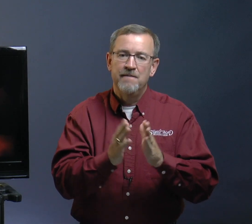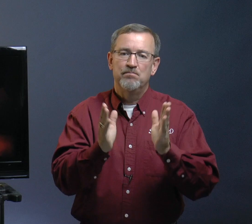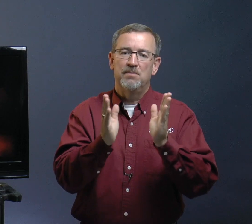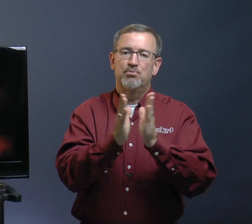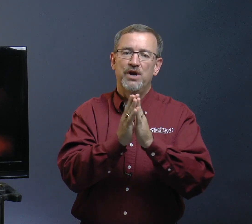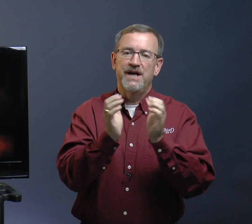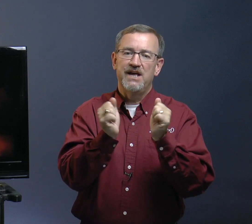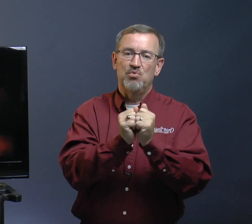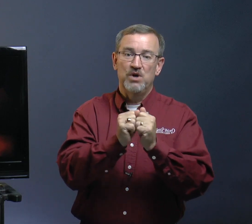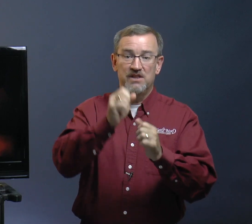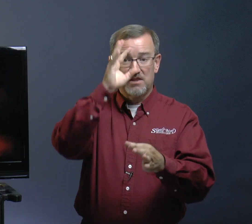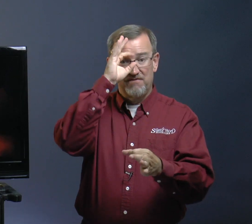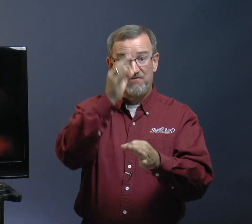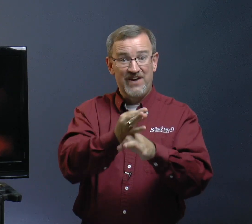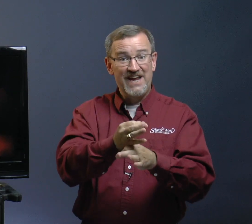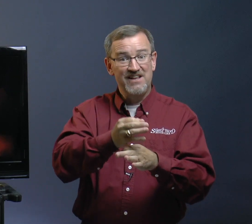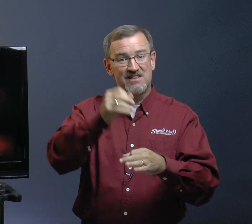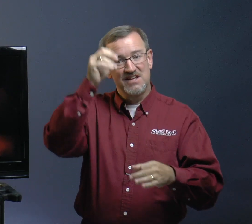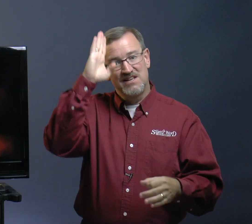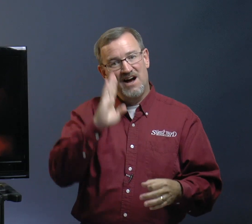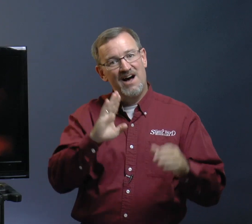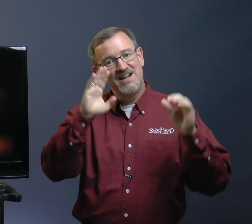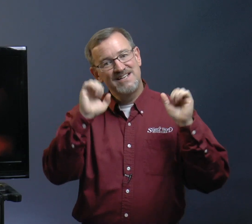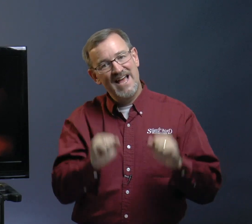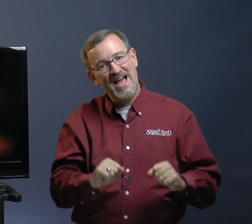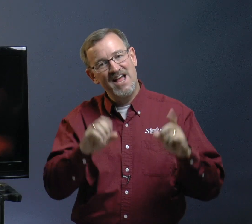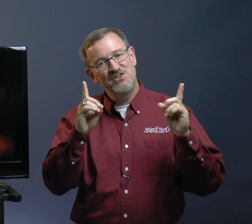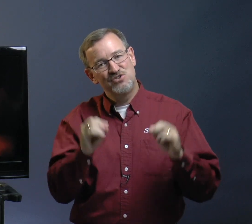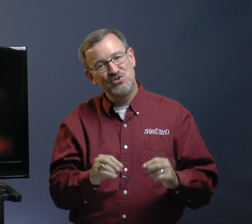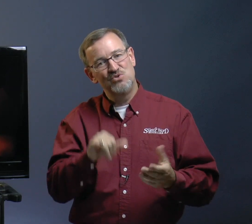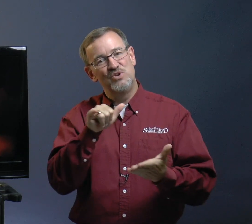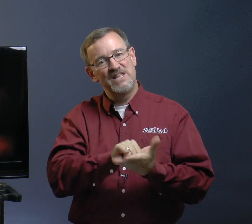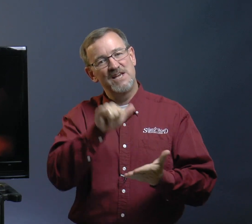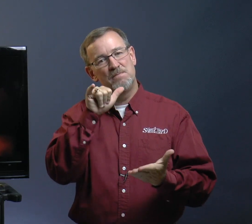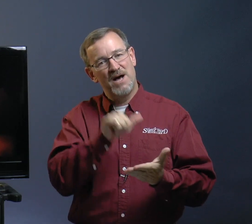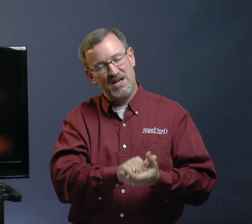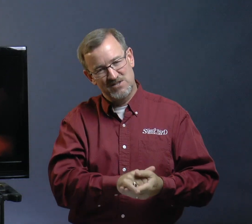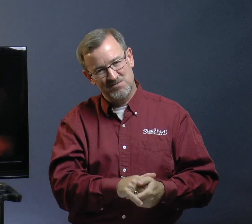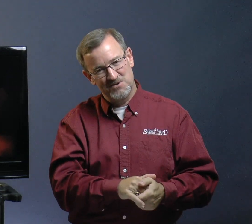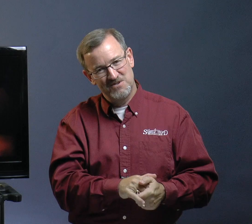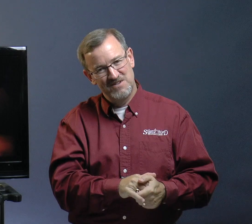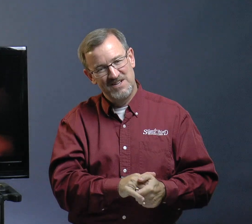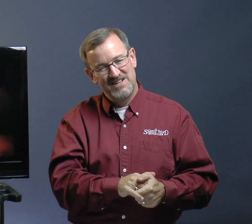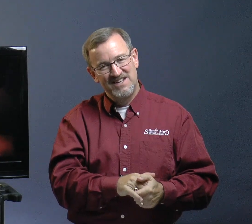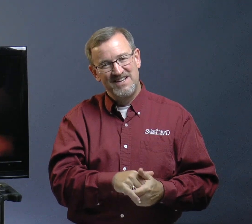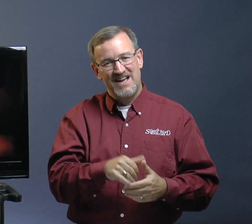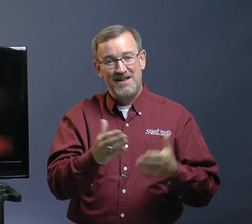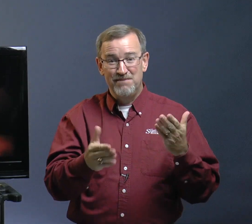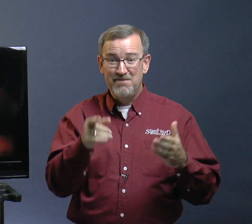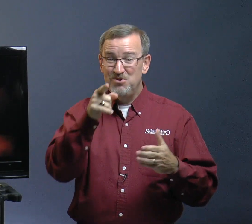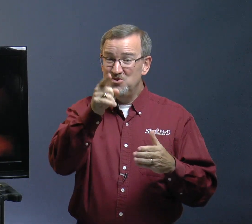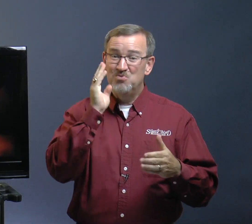but pray with faith that God can do the impossible. And maybe you will